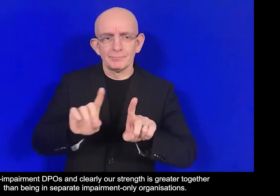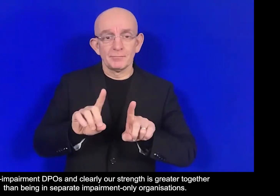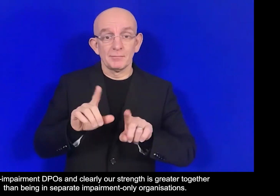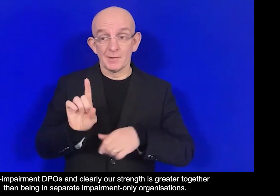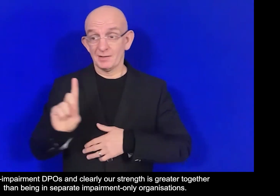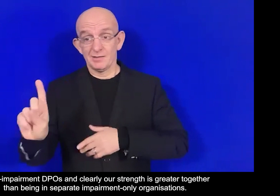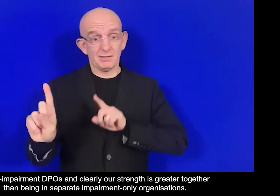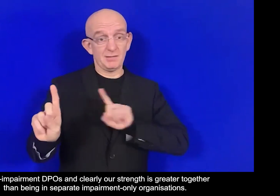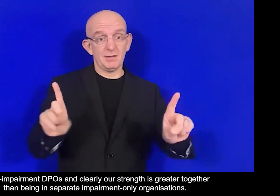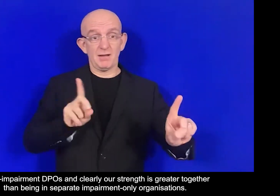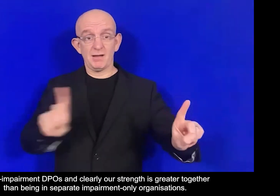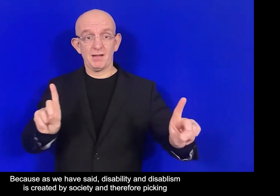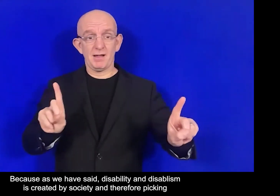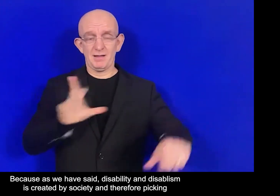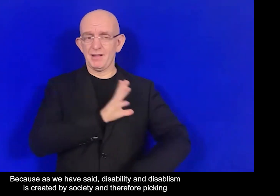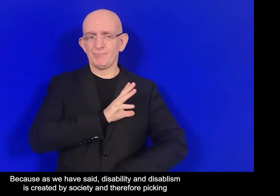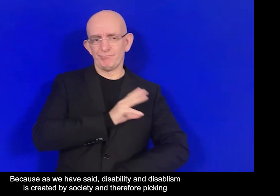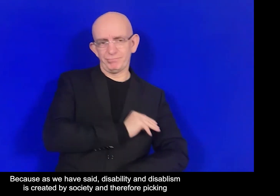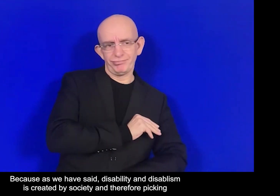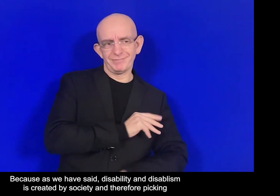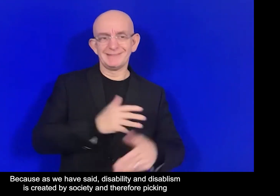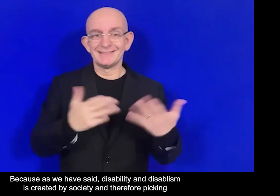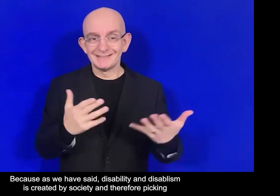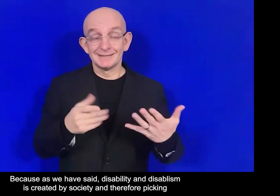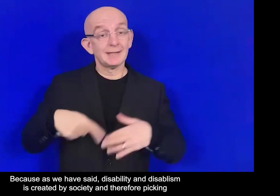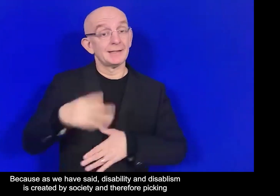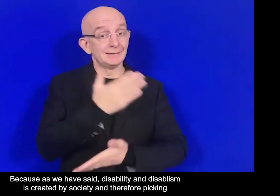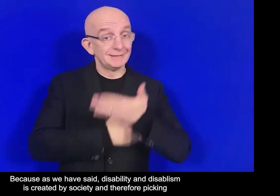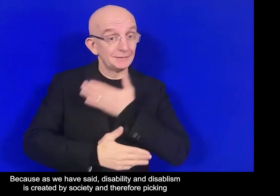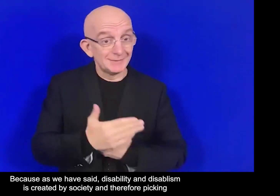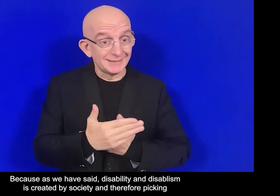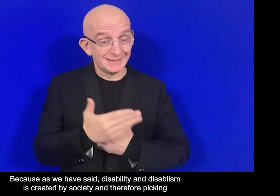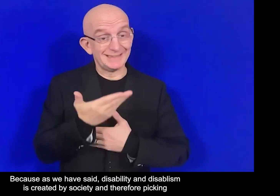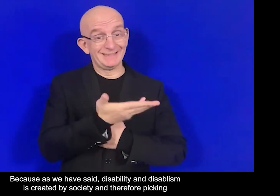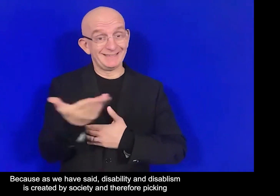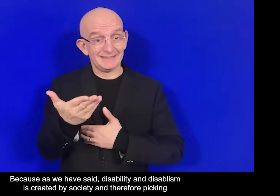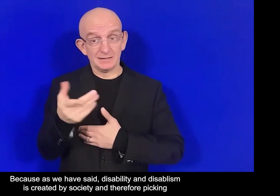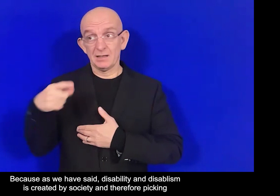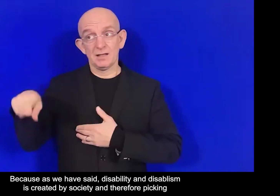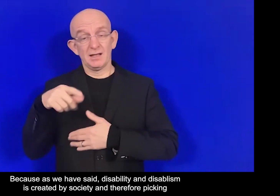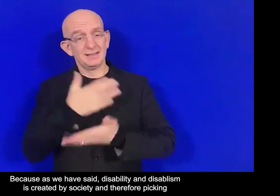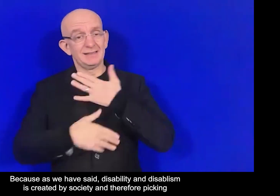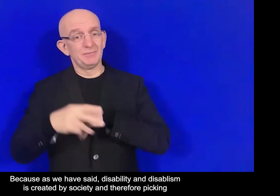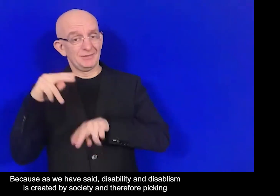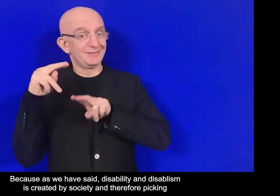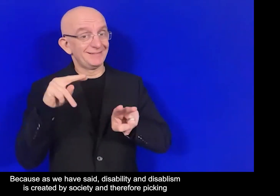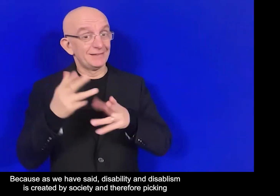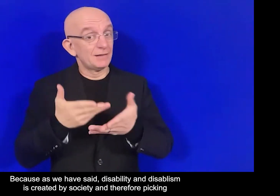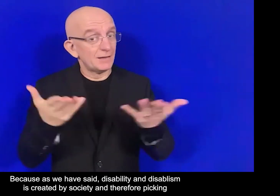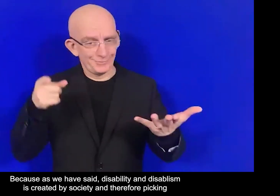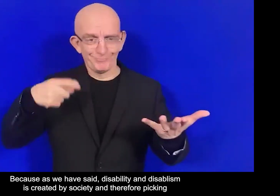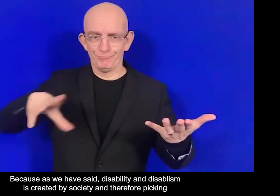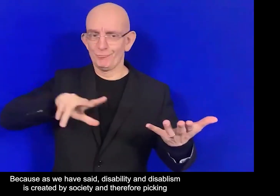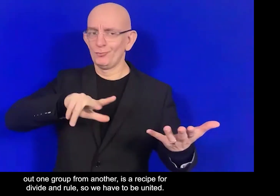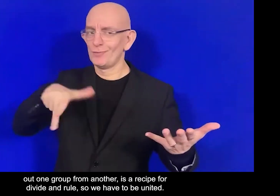only organizations. Because as we have said, disability and disabilism is created by society,